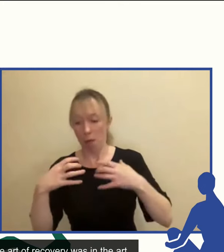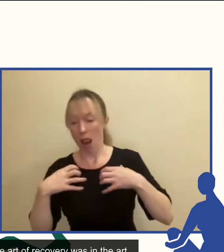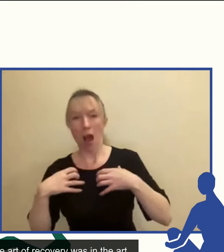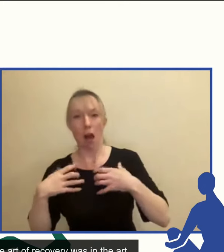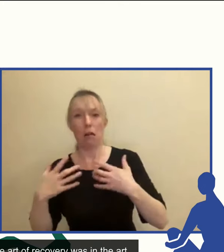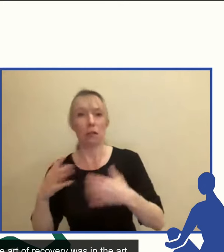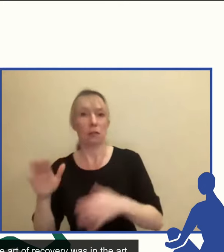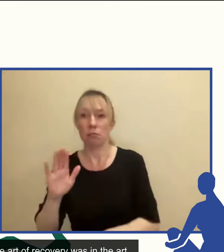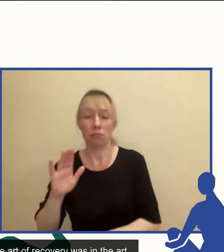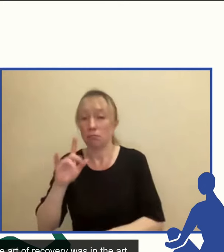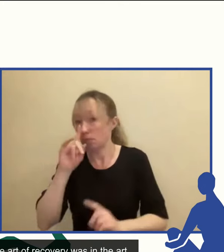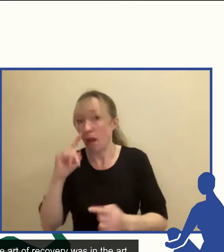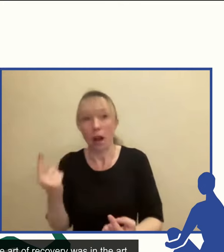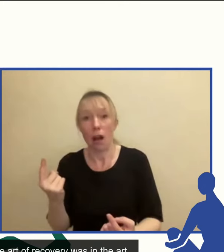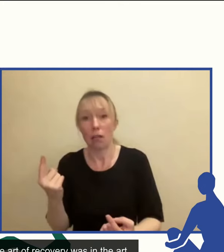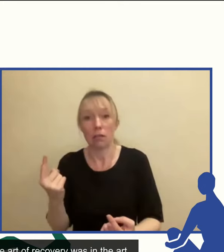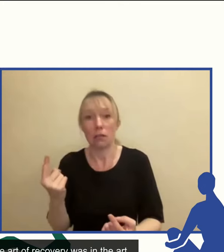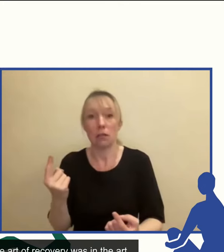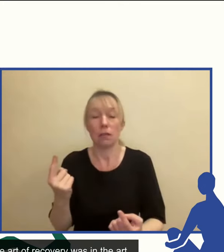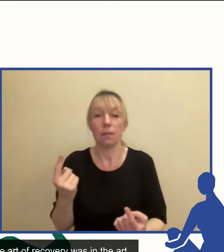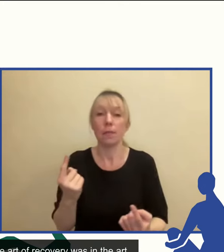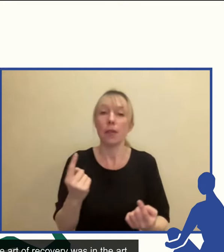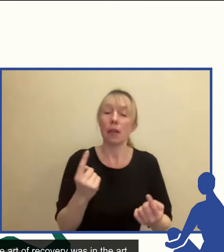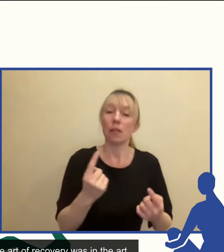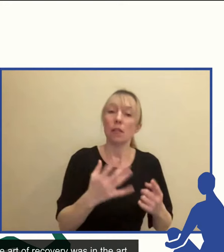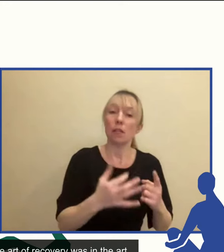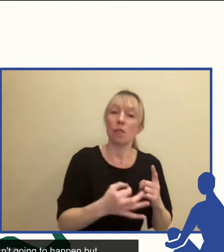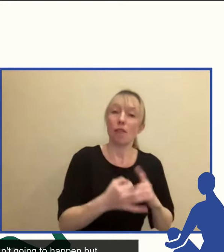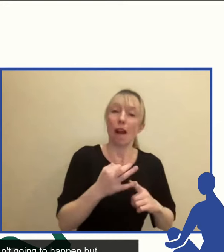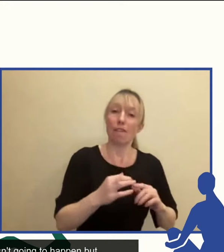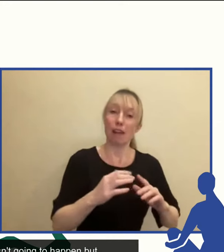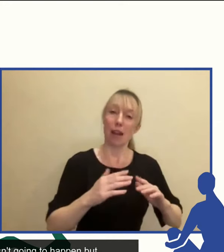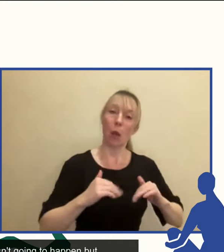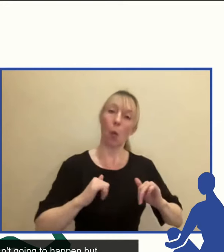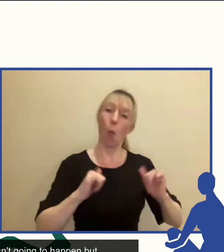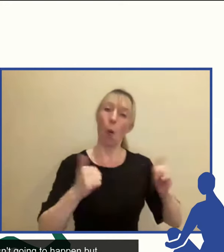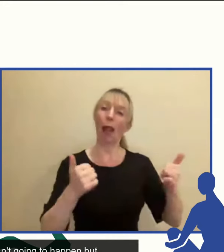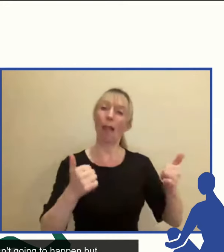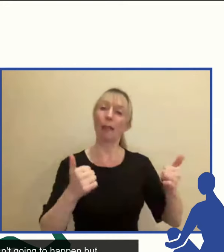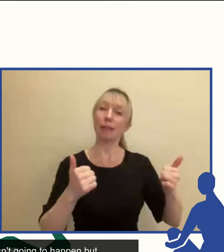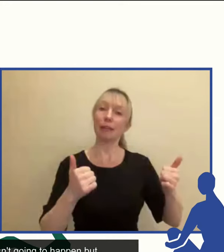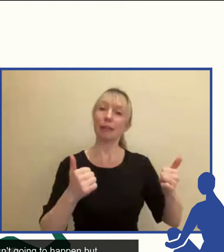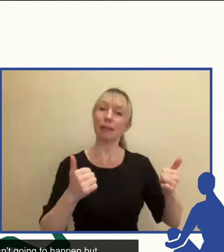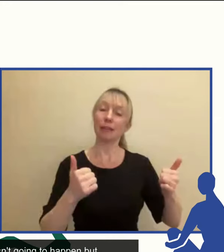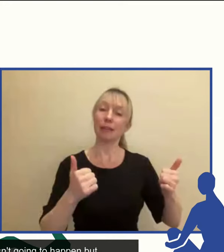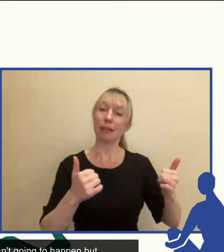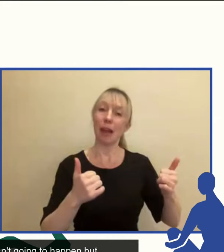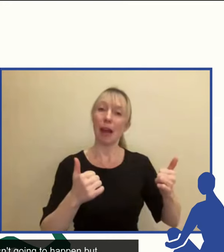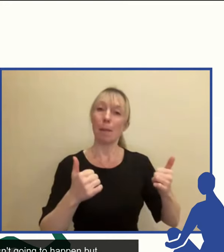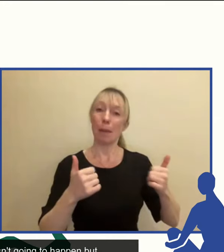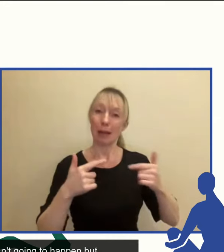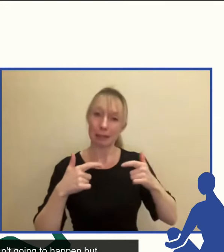it was the art of recovering wellness within the context of a chronic illness.